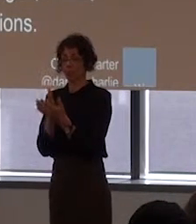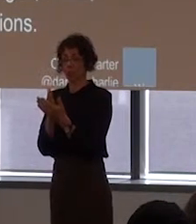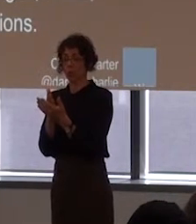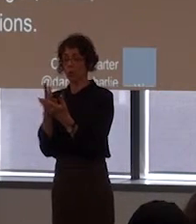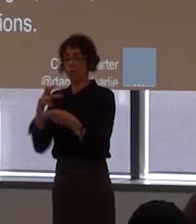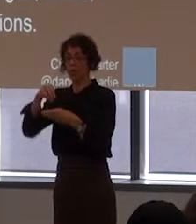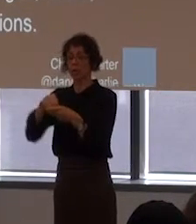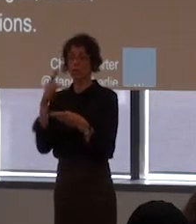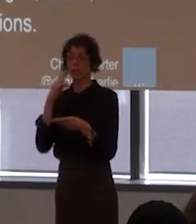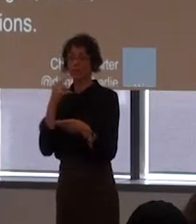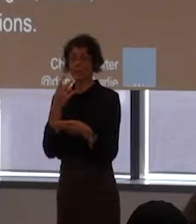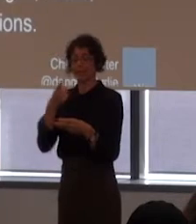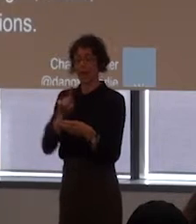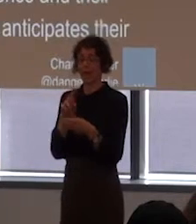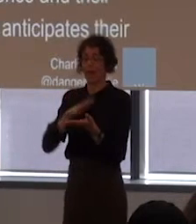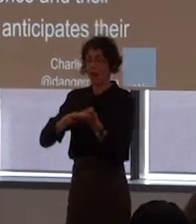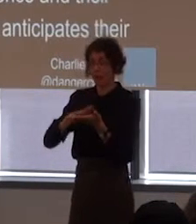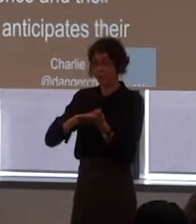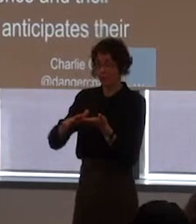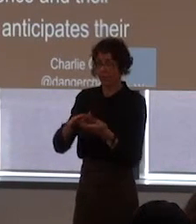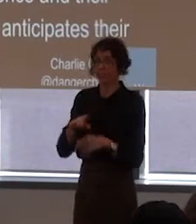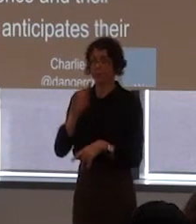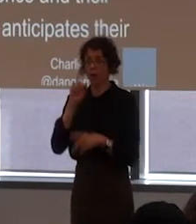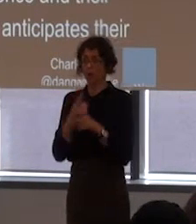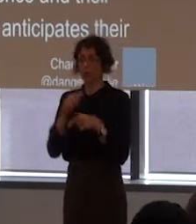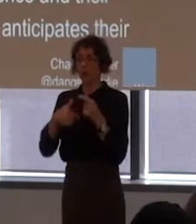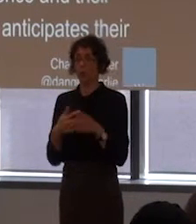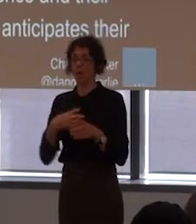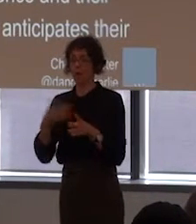some tools about that later too. So